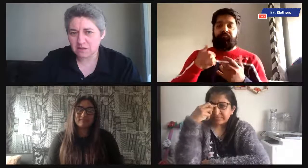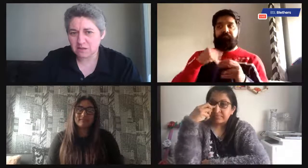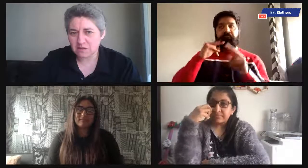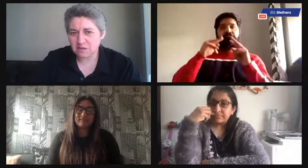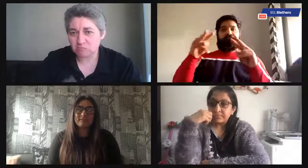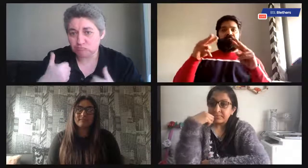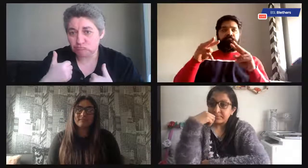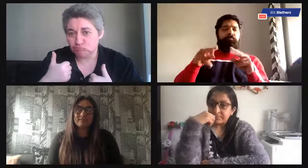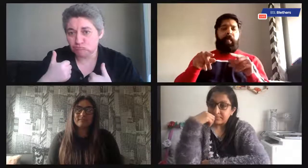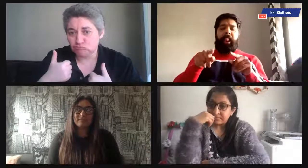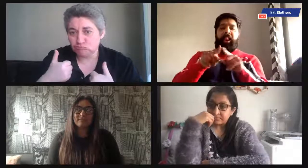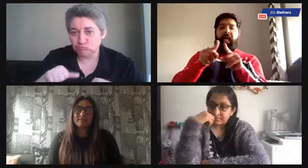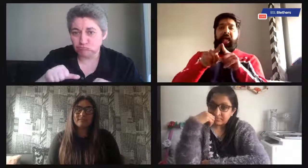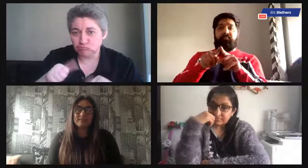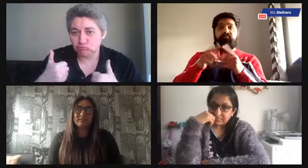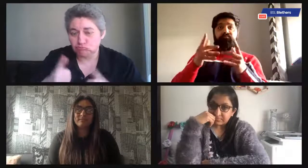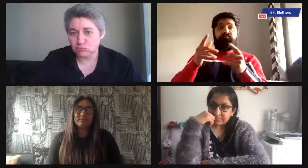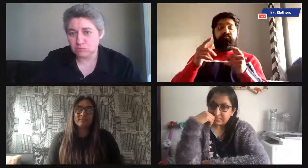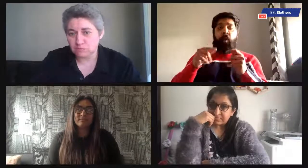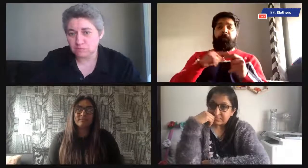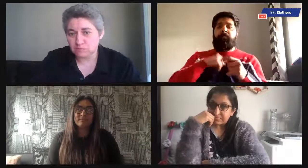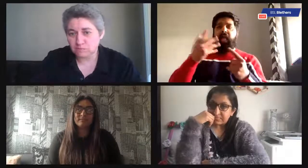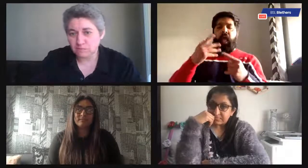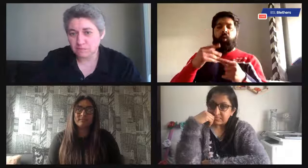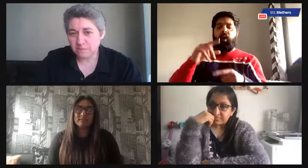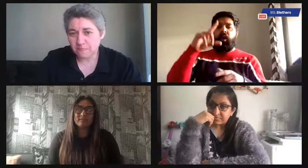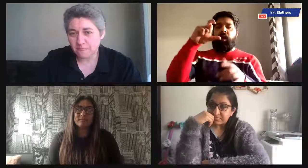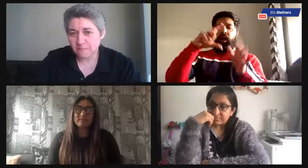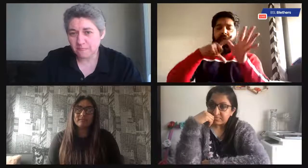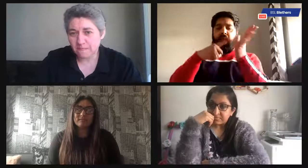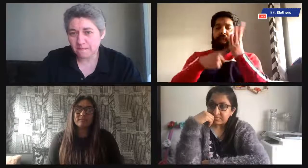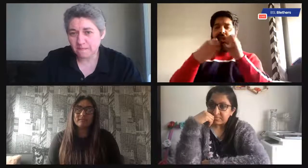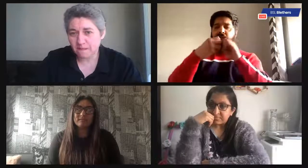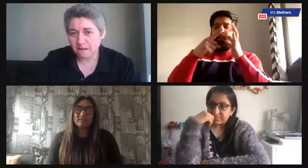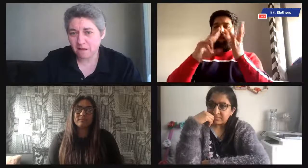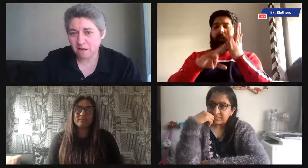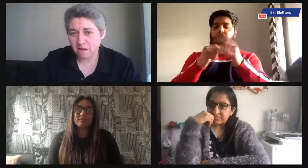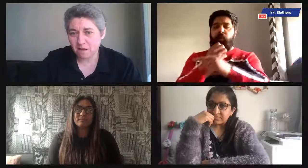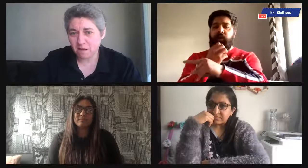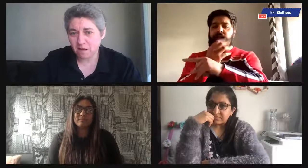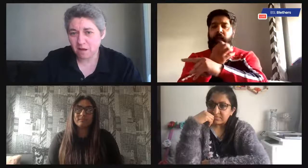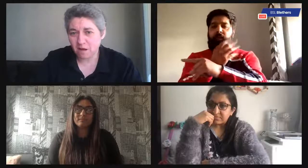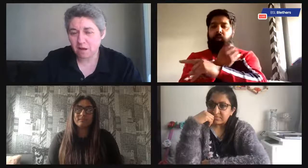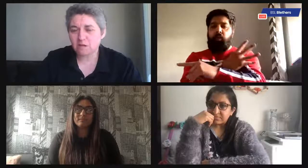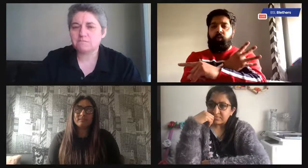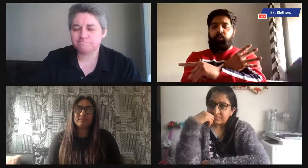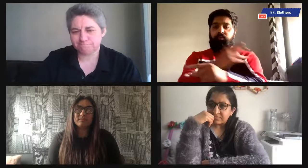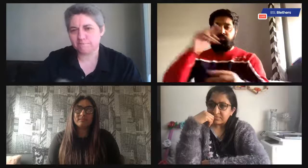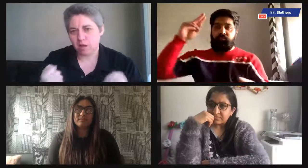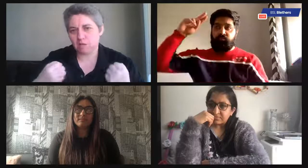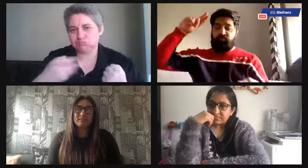right, Avril. From the lockdown, there was a massive change. I mean, visually, right away, you could see it.